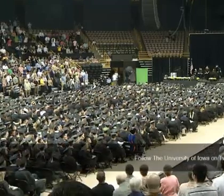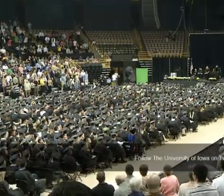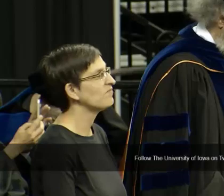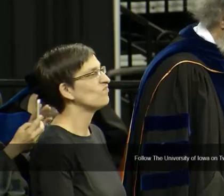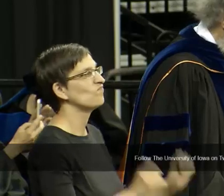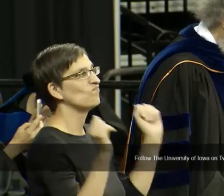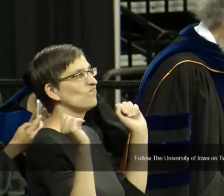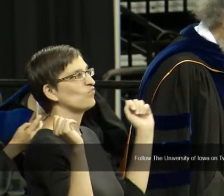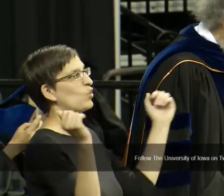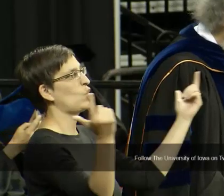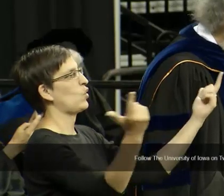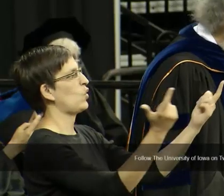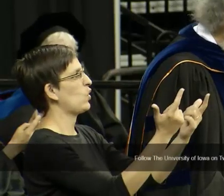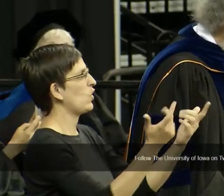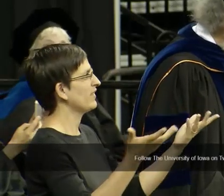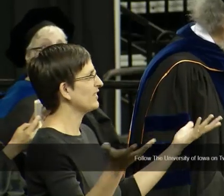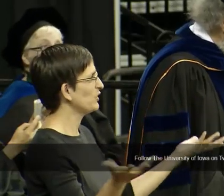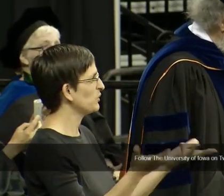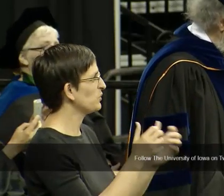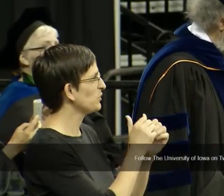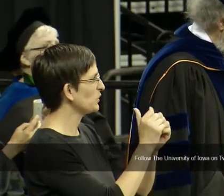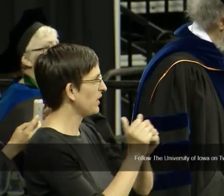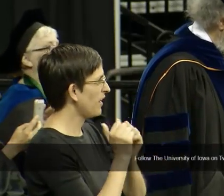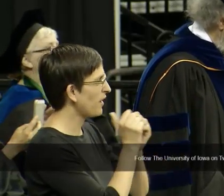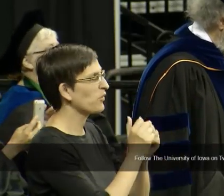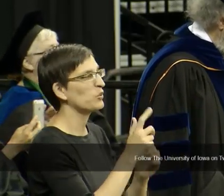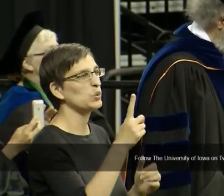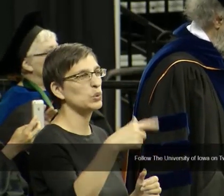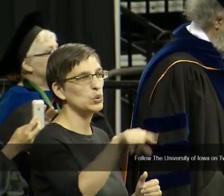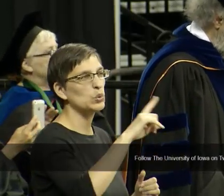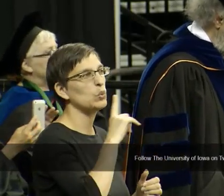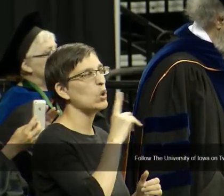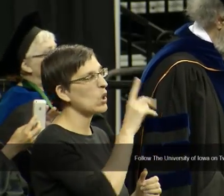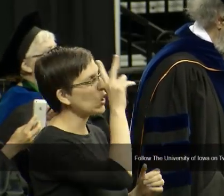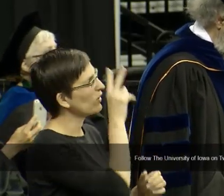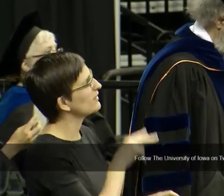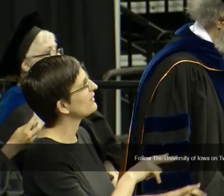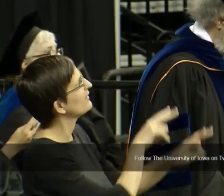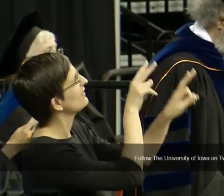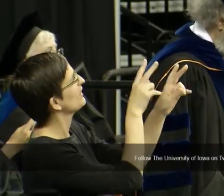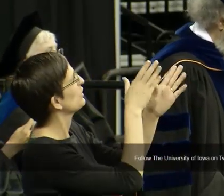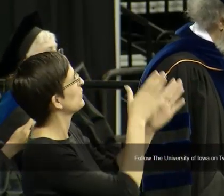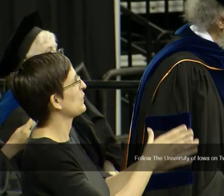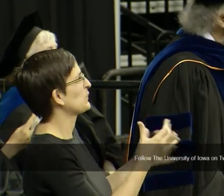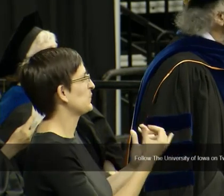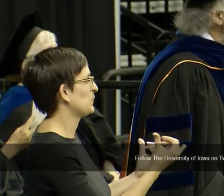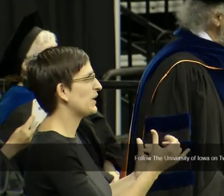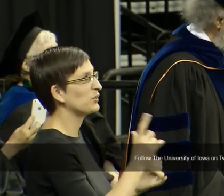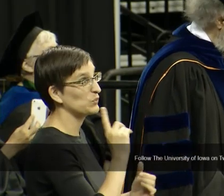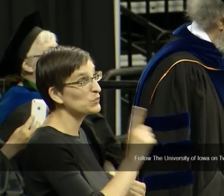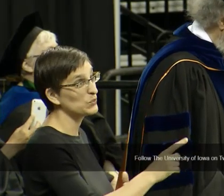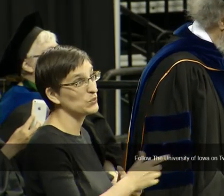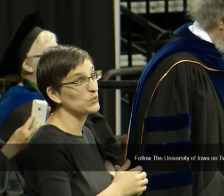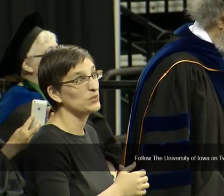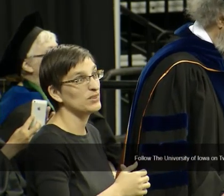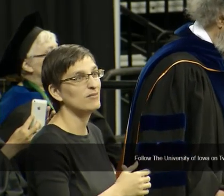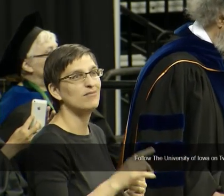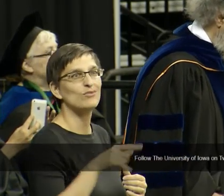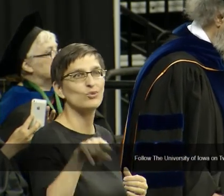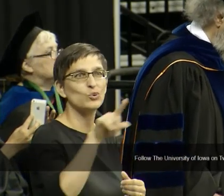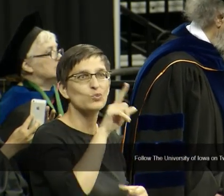all of you. Together are the unsung heroes and heroines of today. Through your commitment and